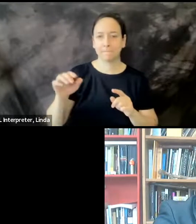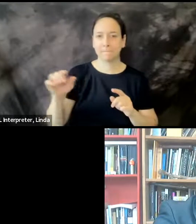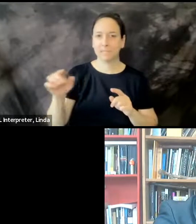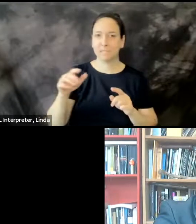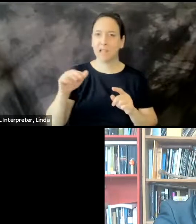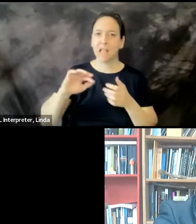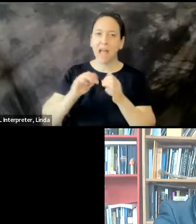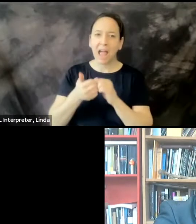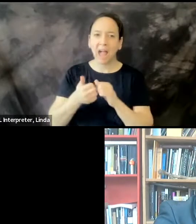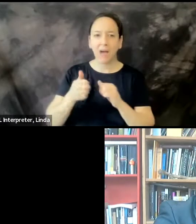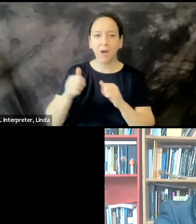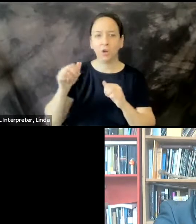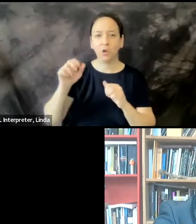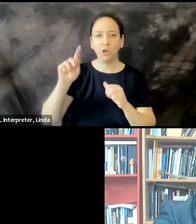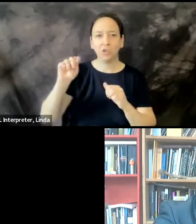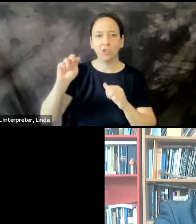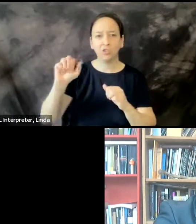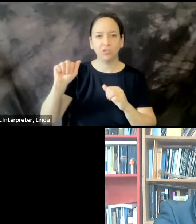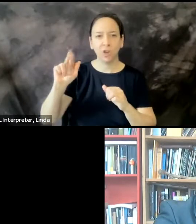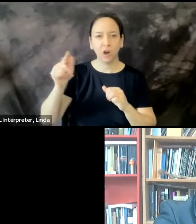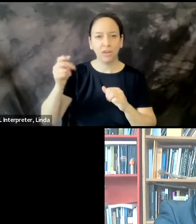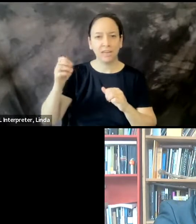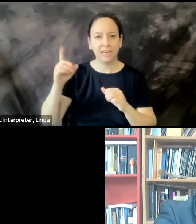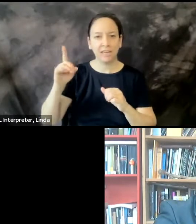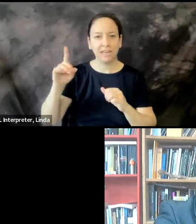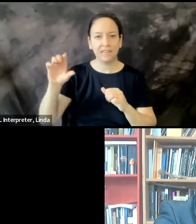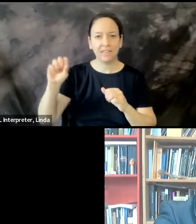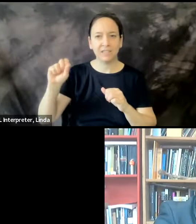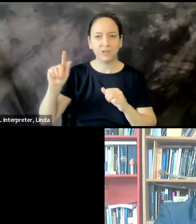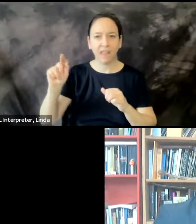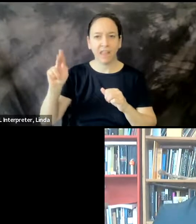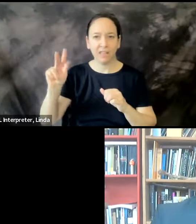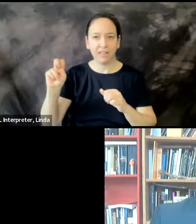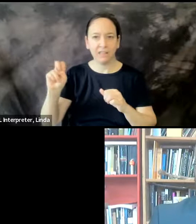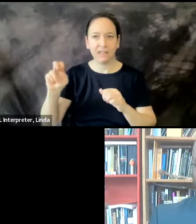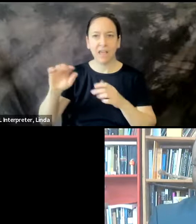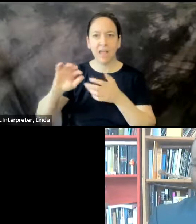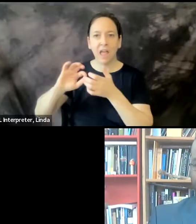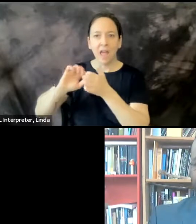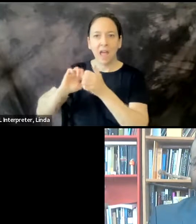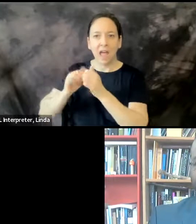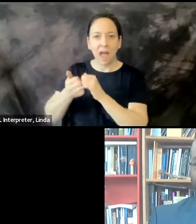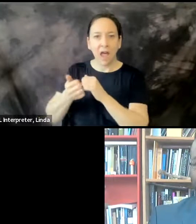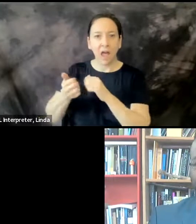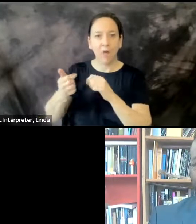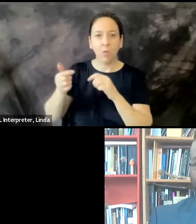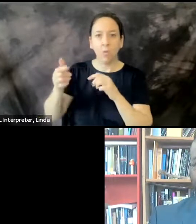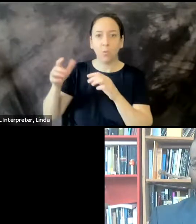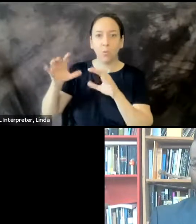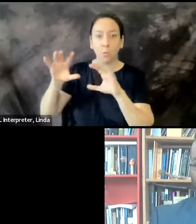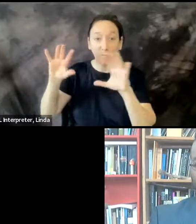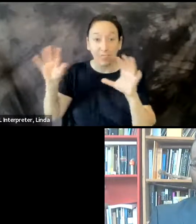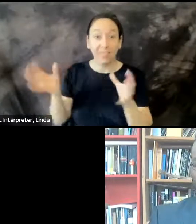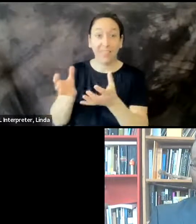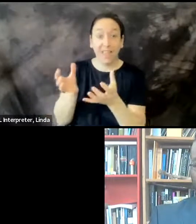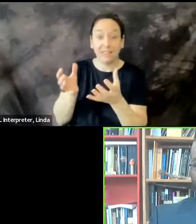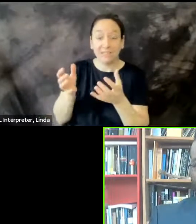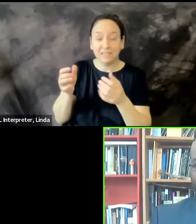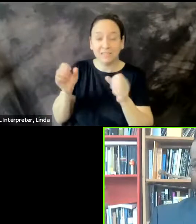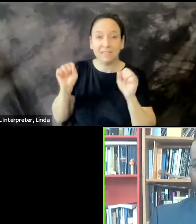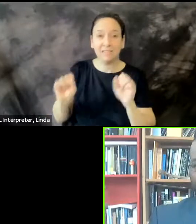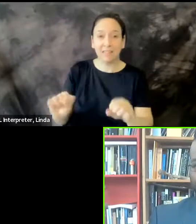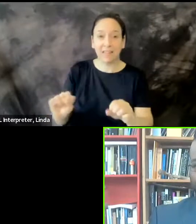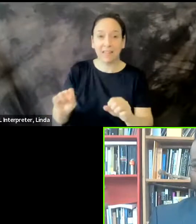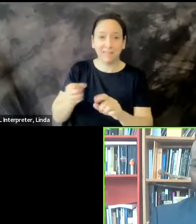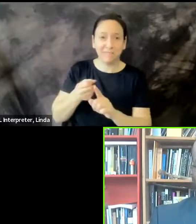targeted surveillance affects the actual explicit data that's used to determine the access to healthcare itself and other benefits? Yeah, I